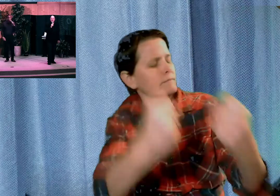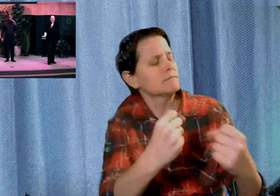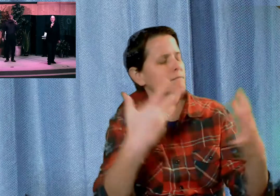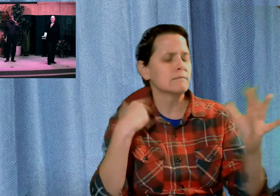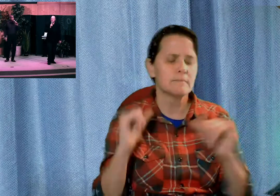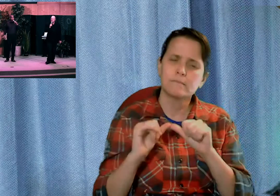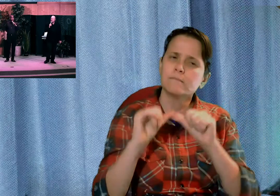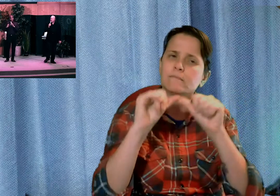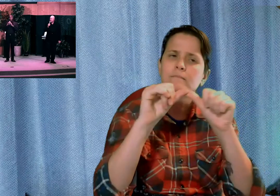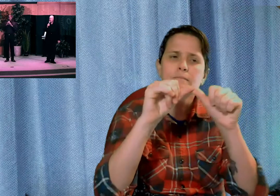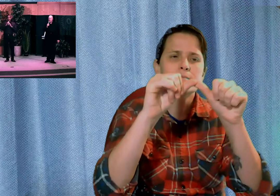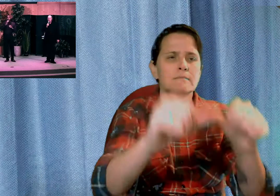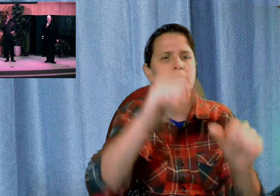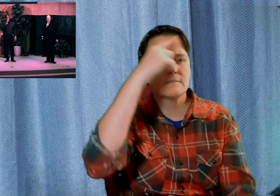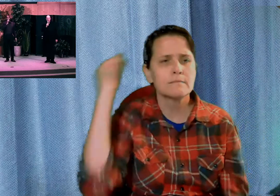will be so